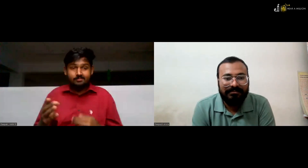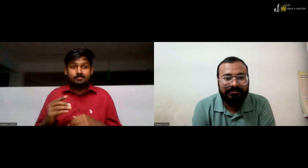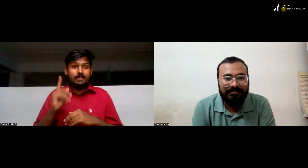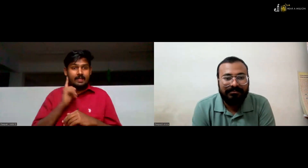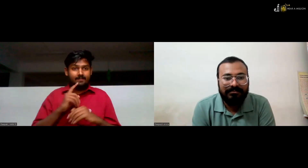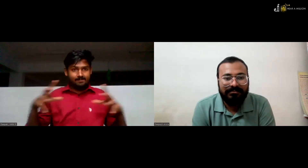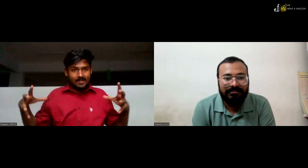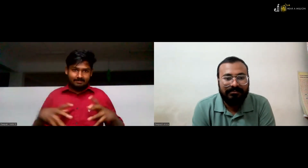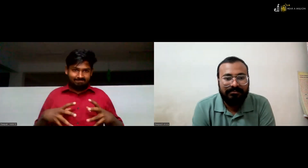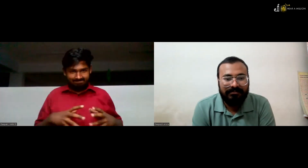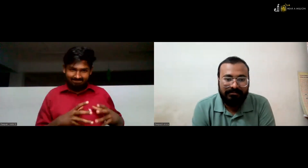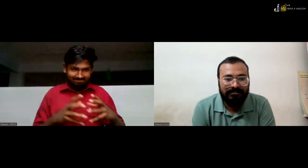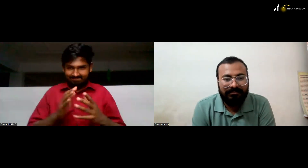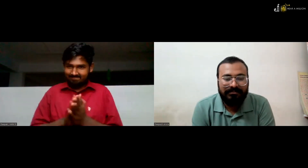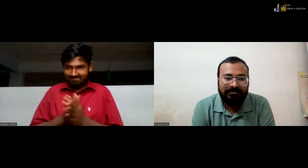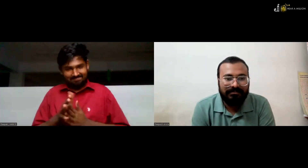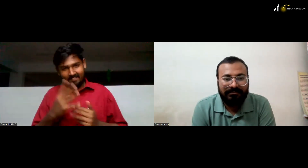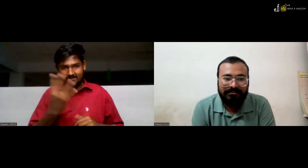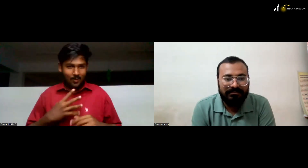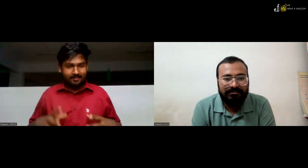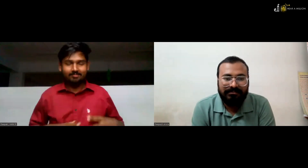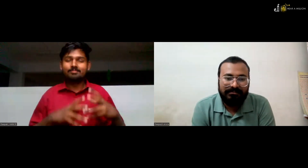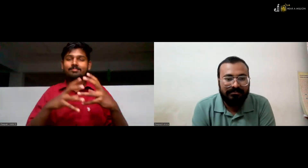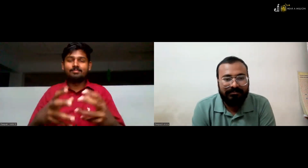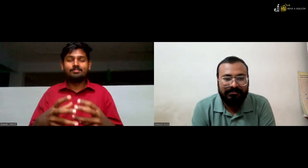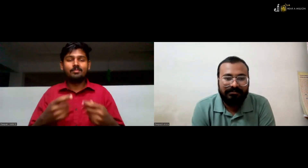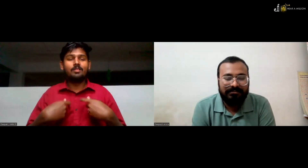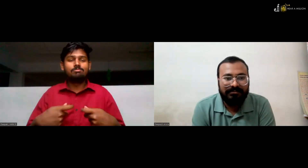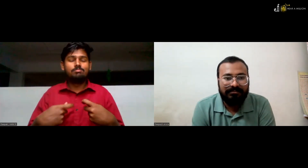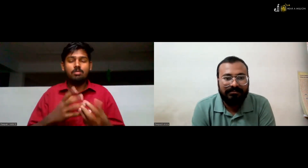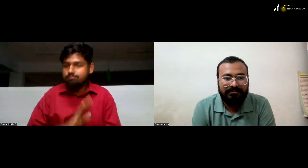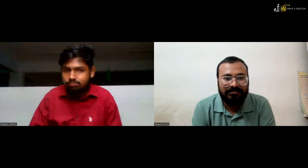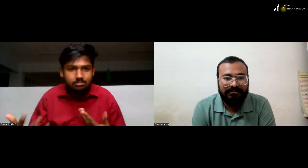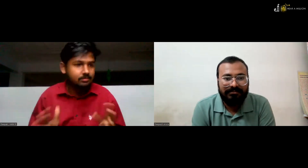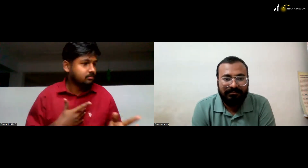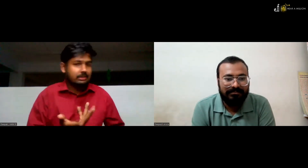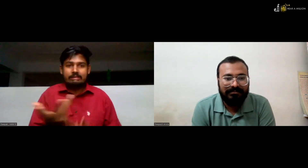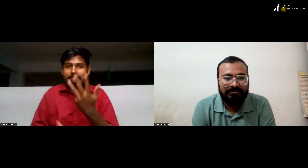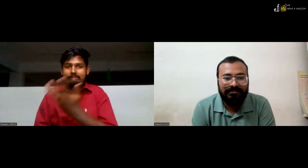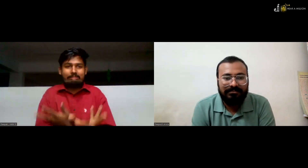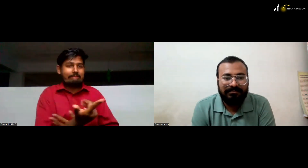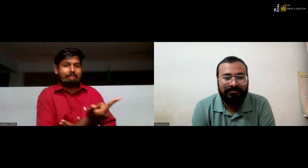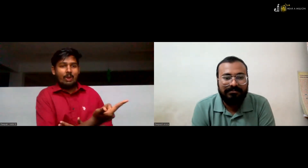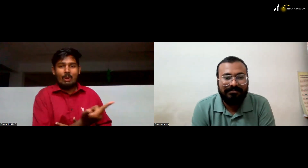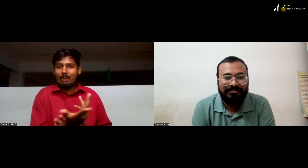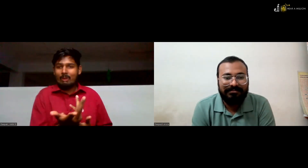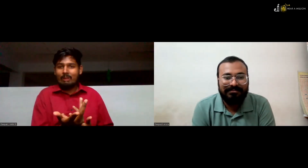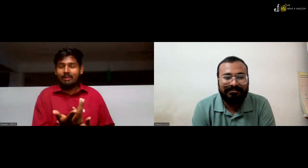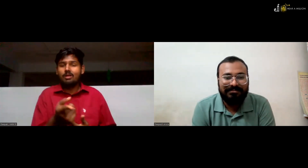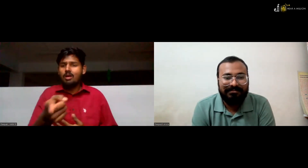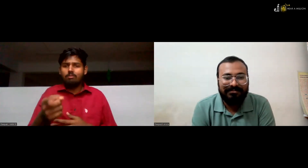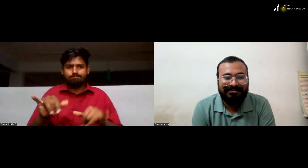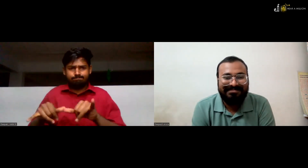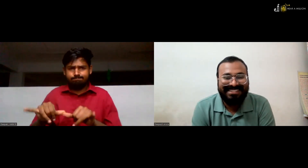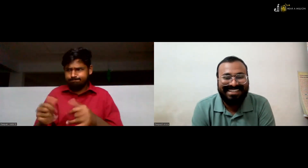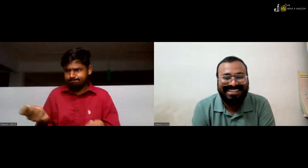then this is how it went. Okay, so when you people were going, so did you experience